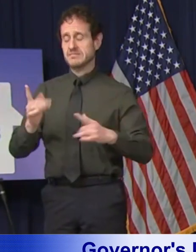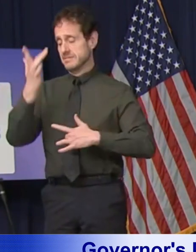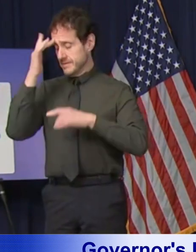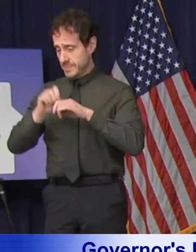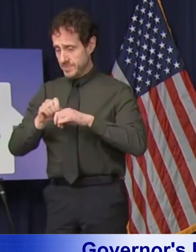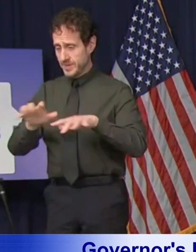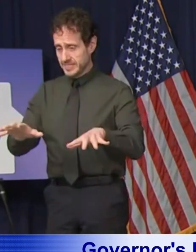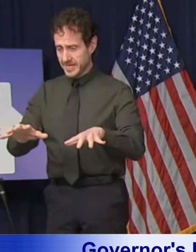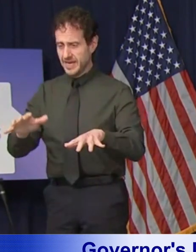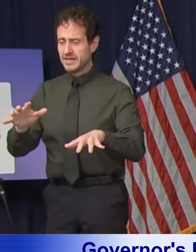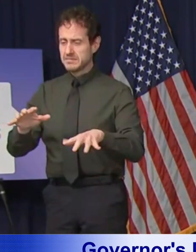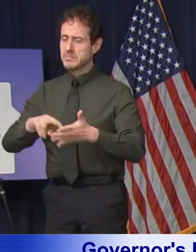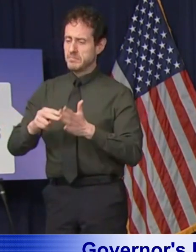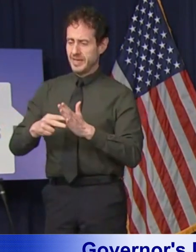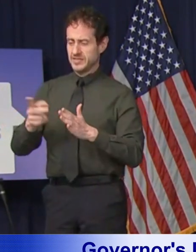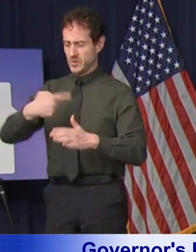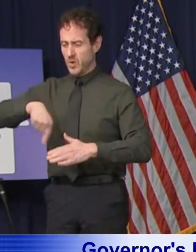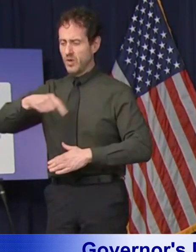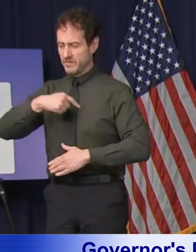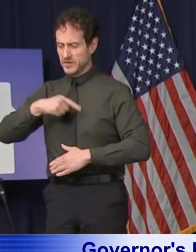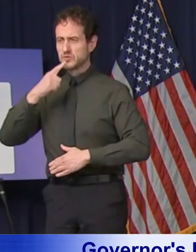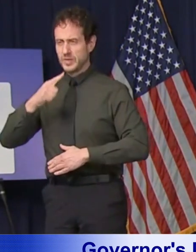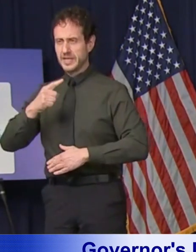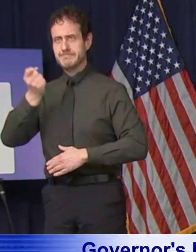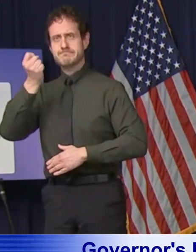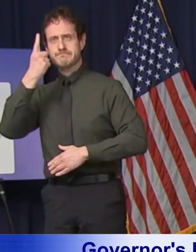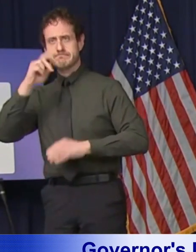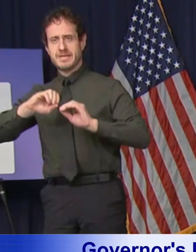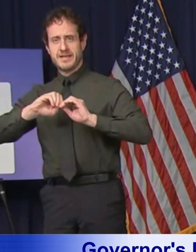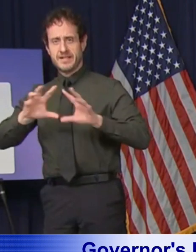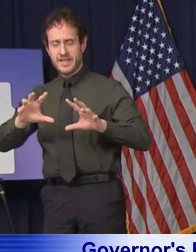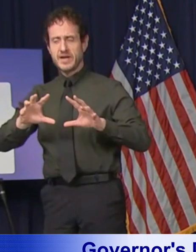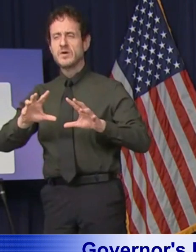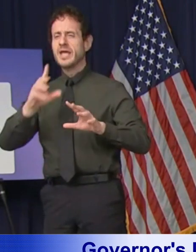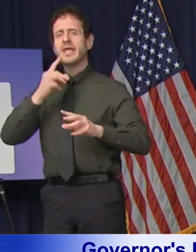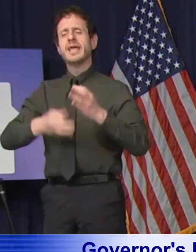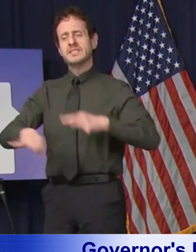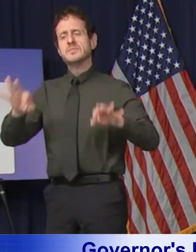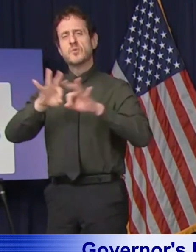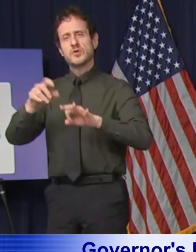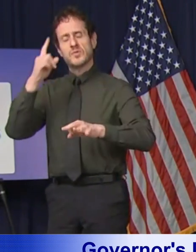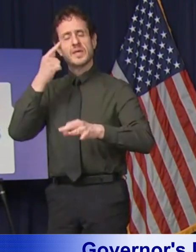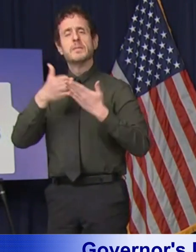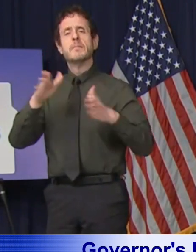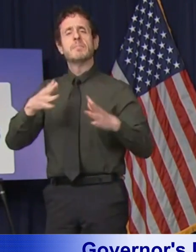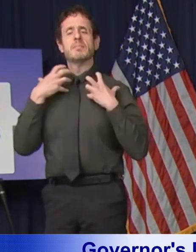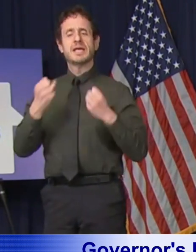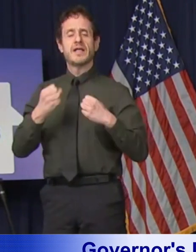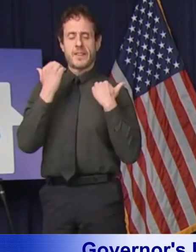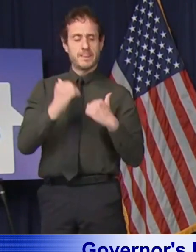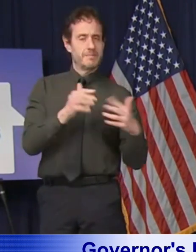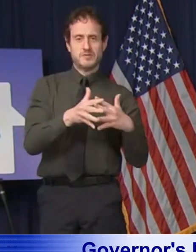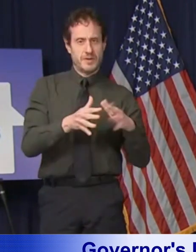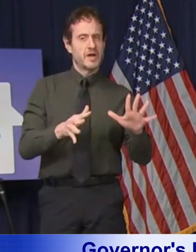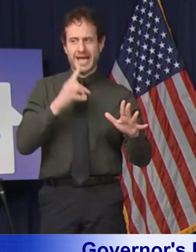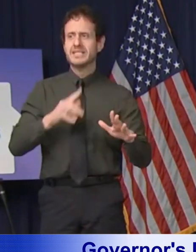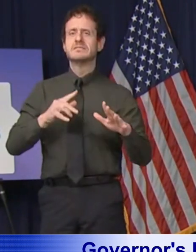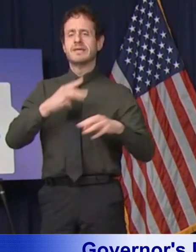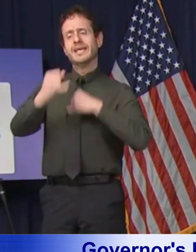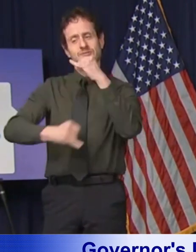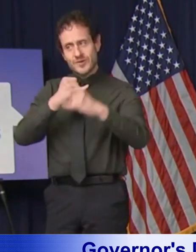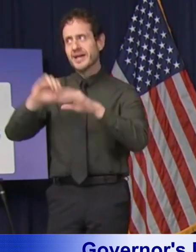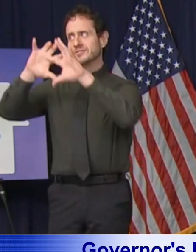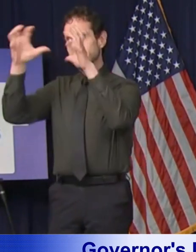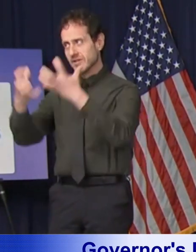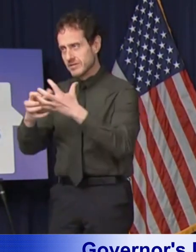to face with how essential it is to have a holistic view of international public health. Though we can't march